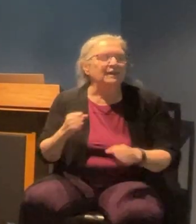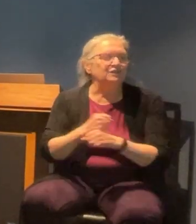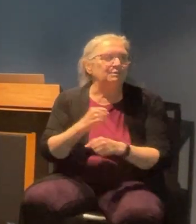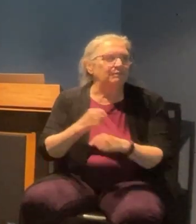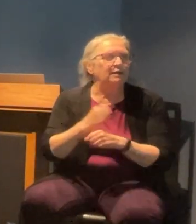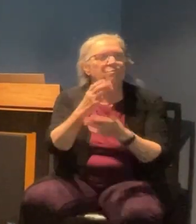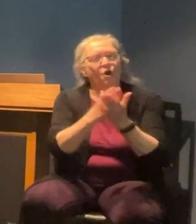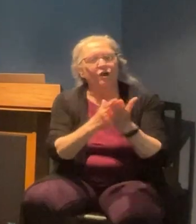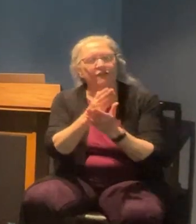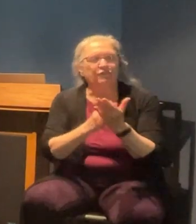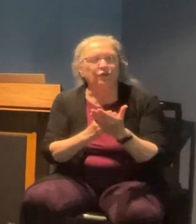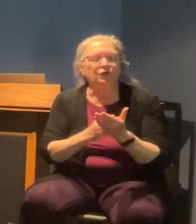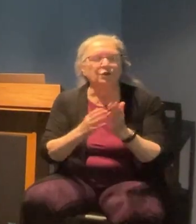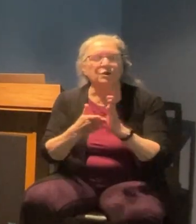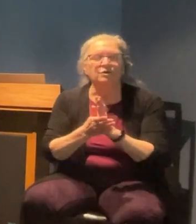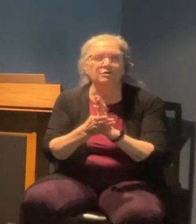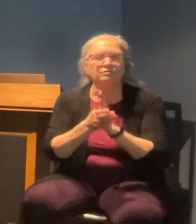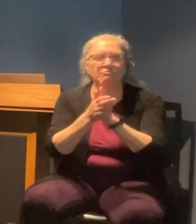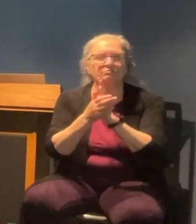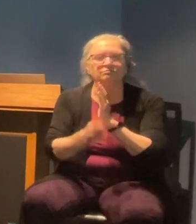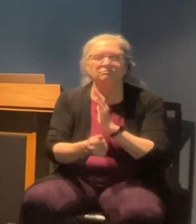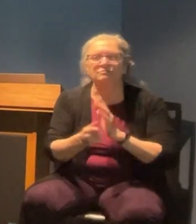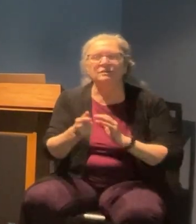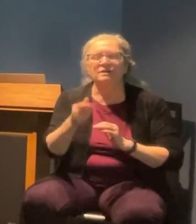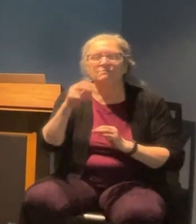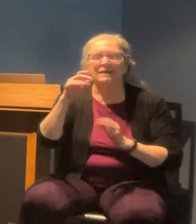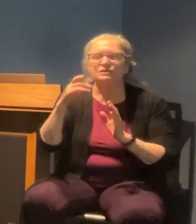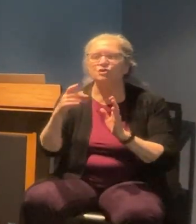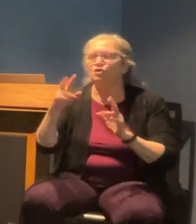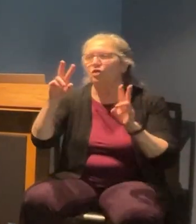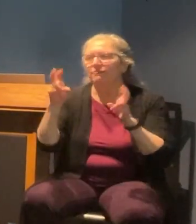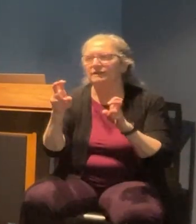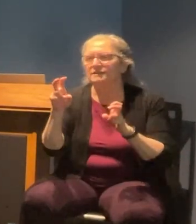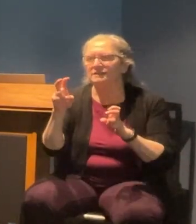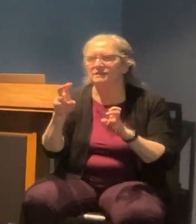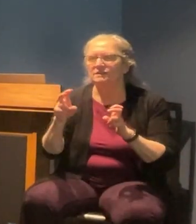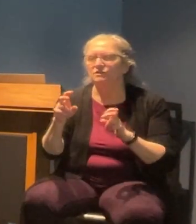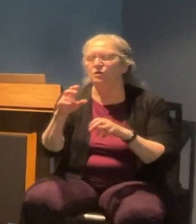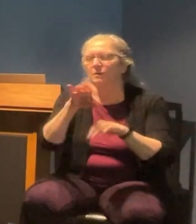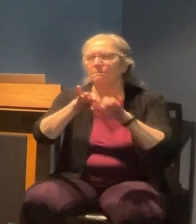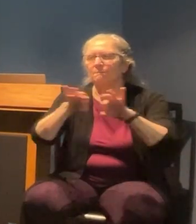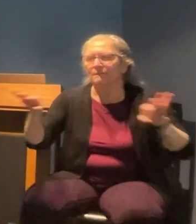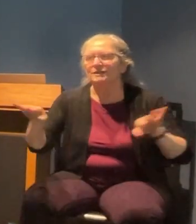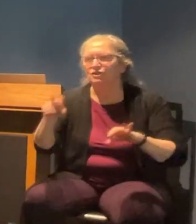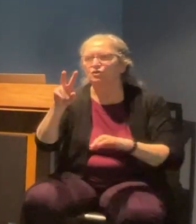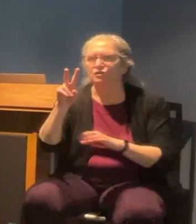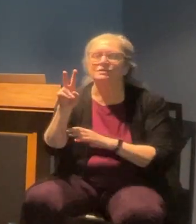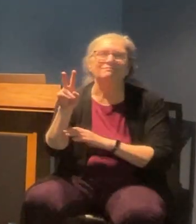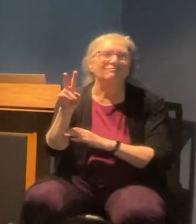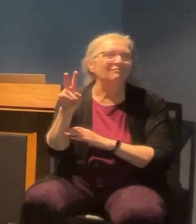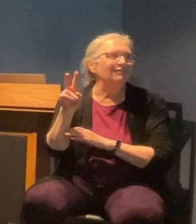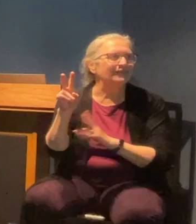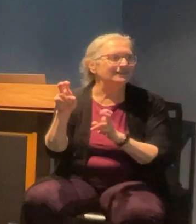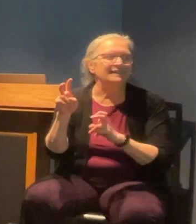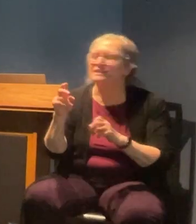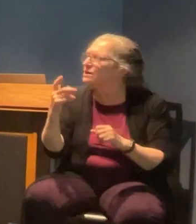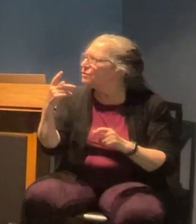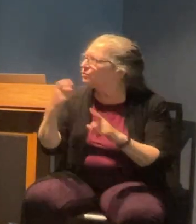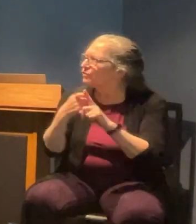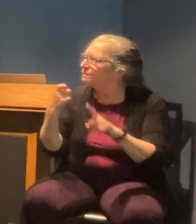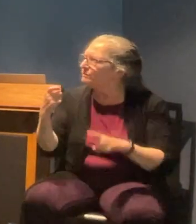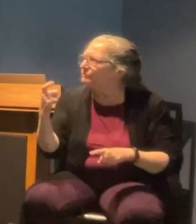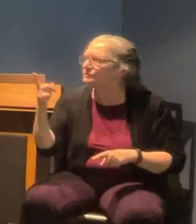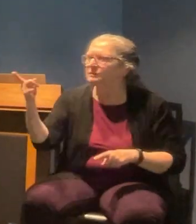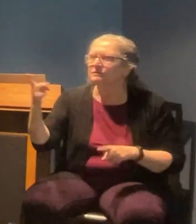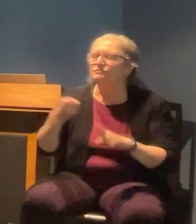part of her master thesis was this exhibition that we've shown works from drawn from her own closet,